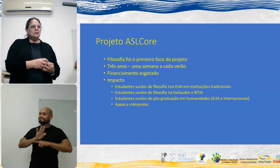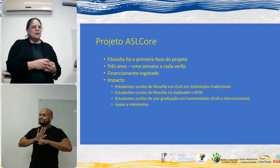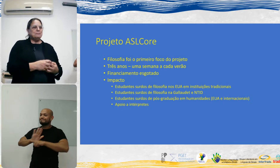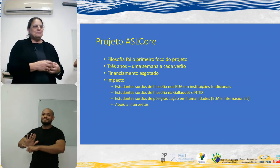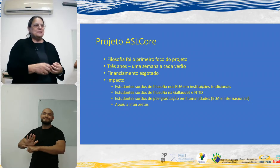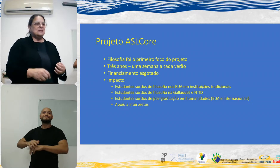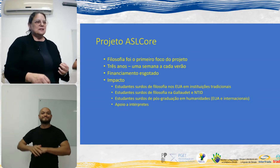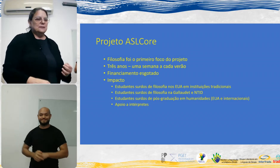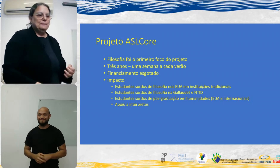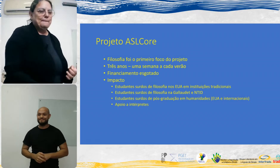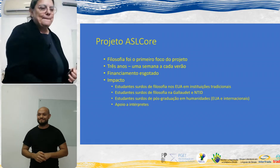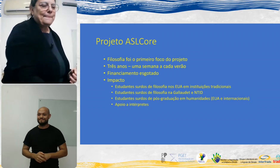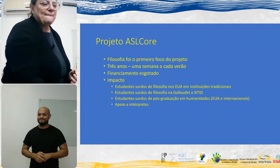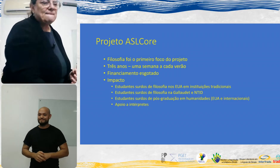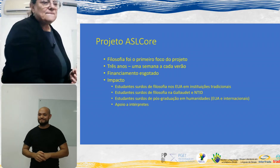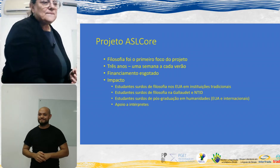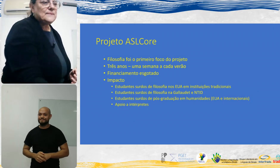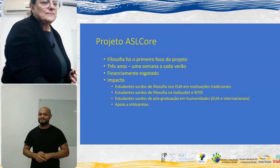And I'll wrap up here.